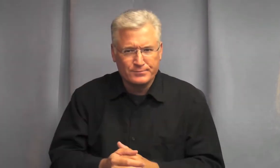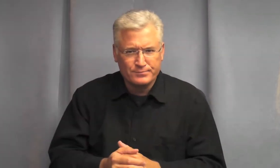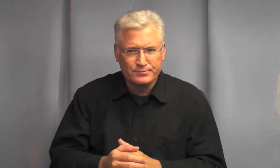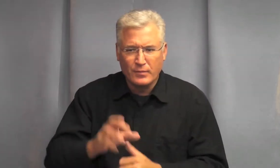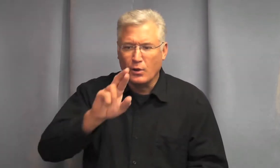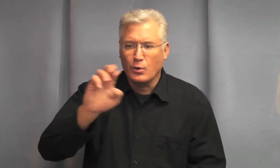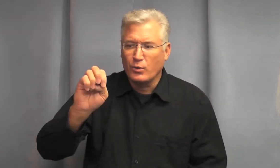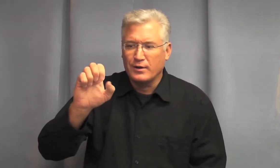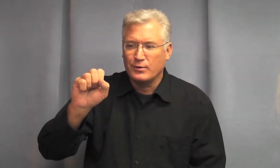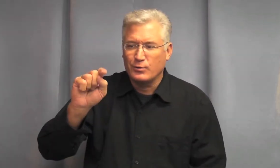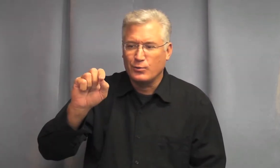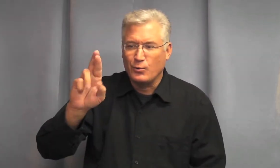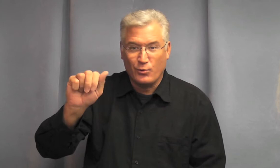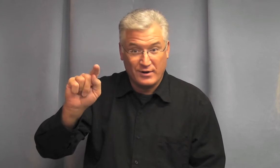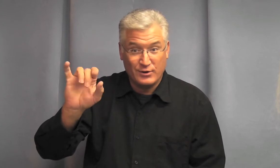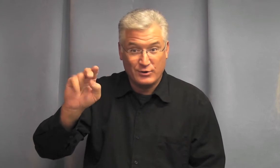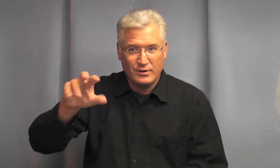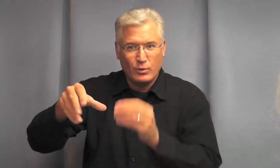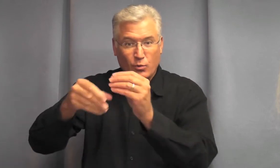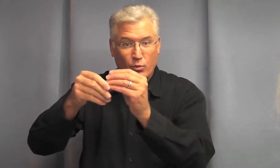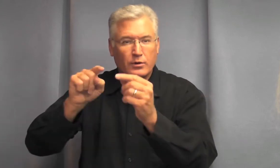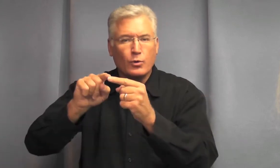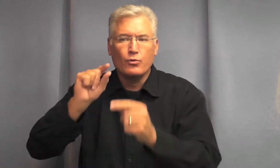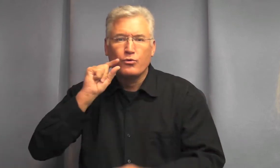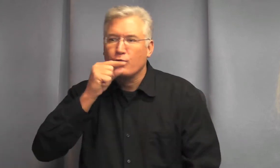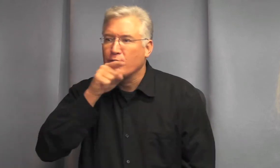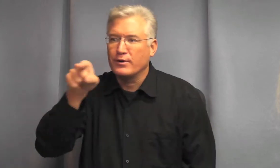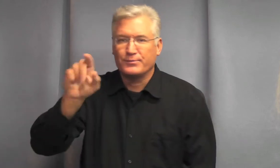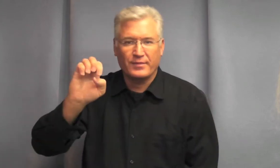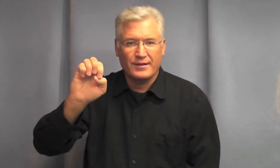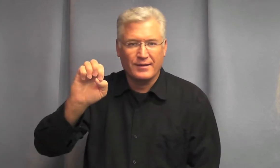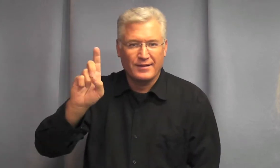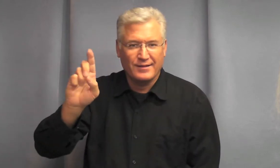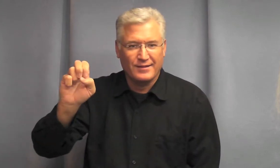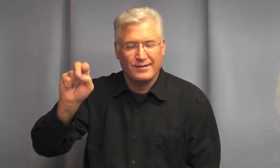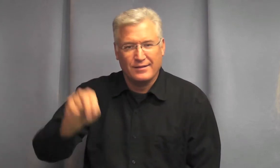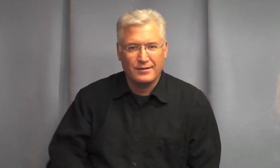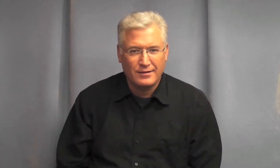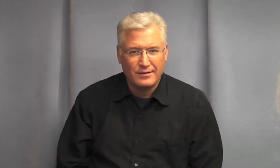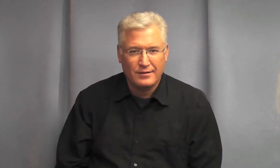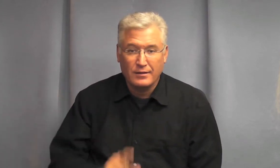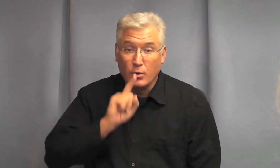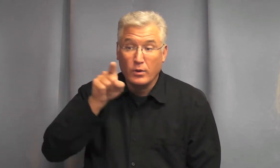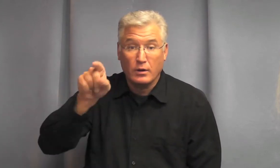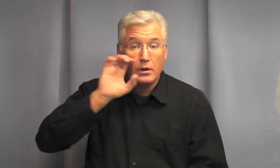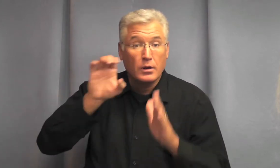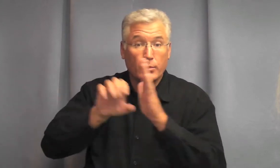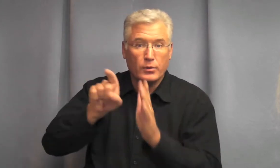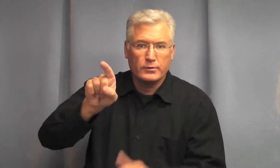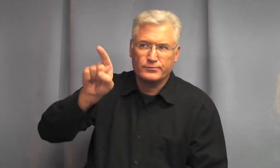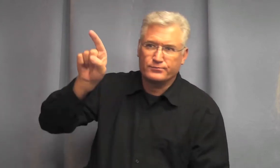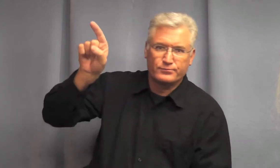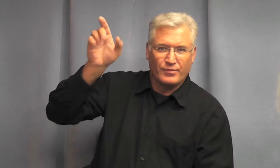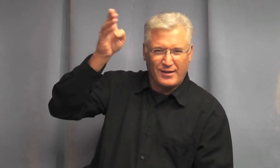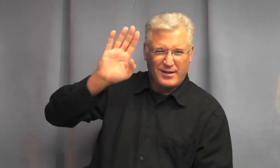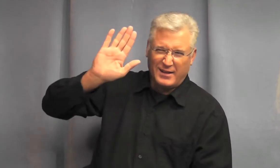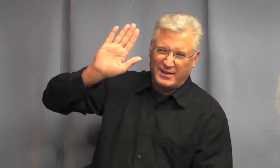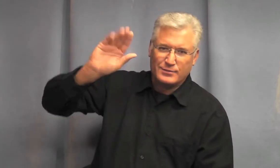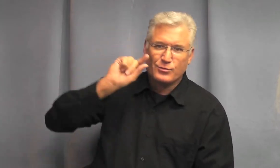Well, now how's that connected? Well, we see the connection through the garden. That's a picture of